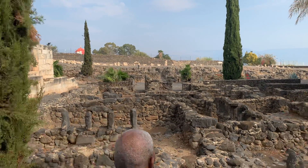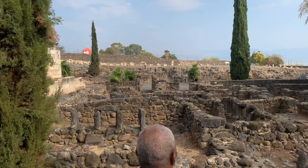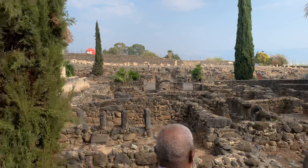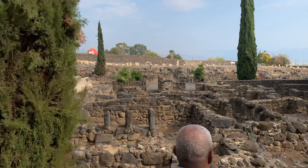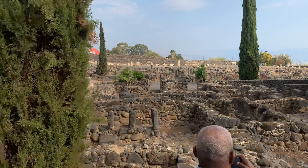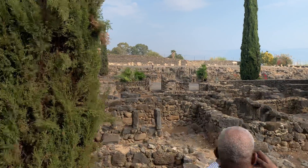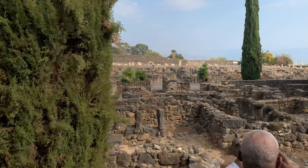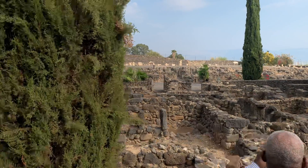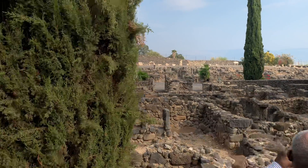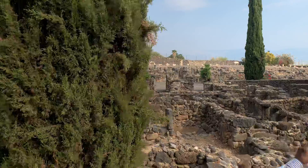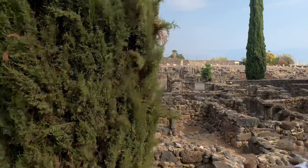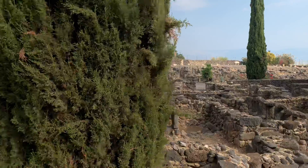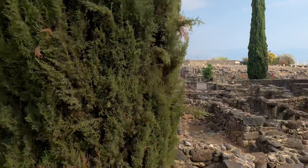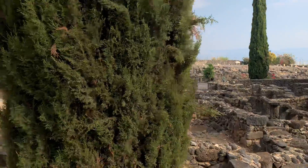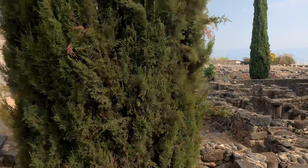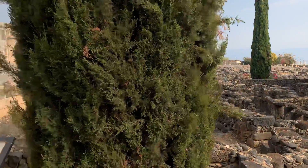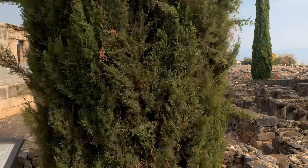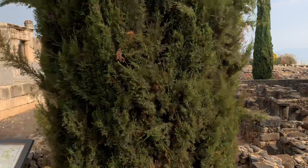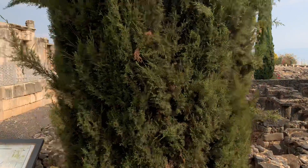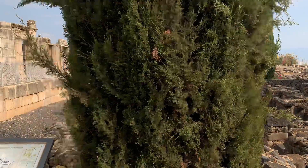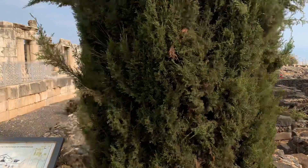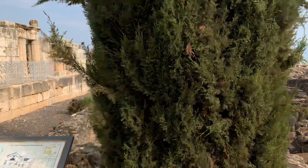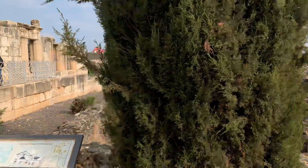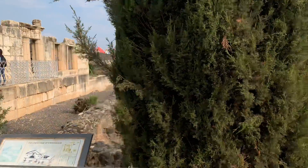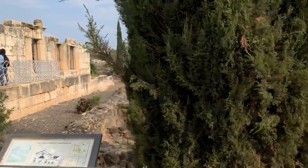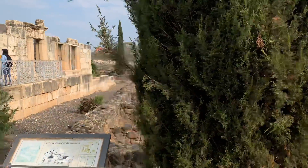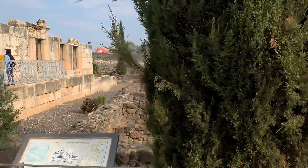Standing here, waiting for everybody to arrive.